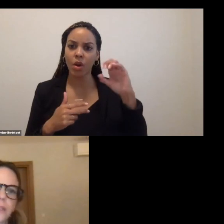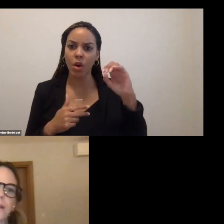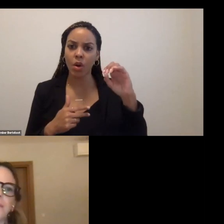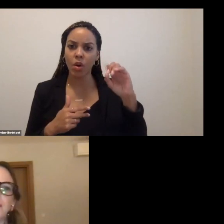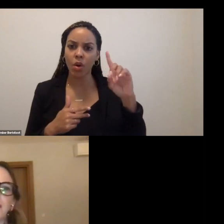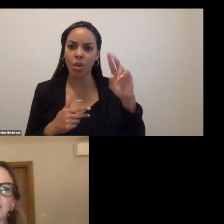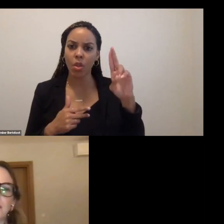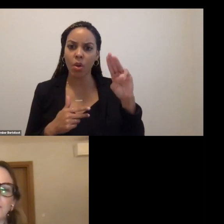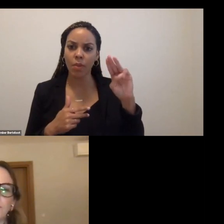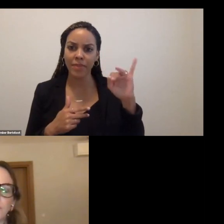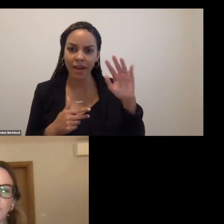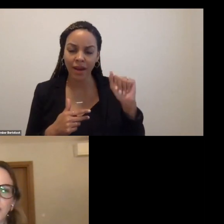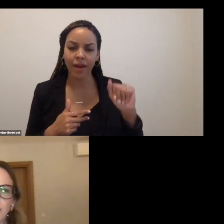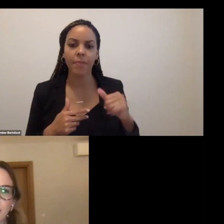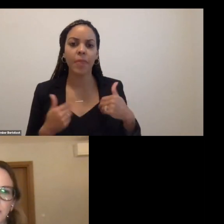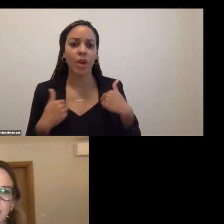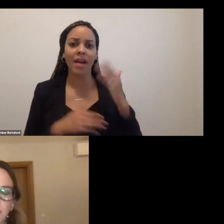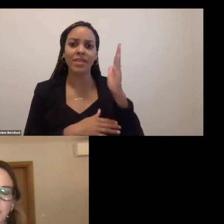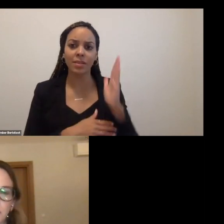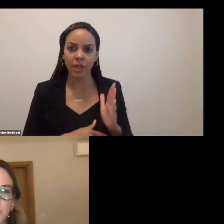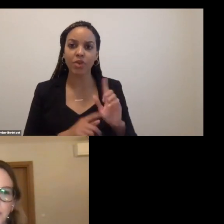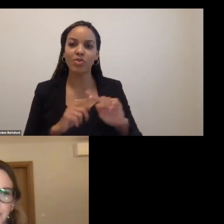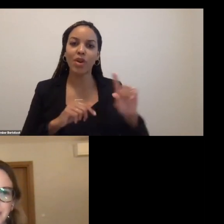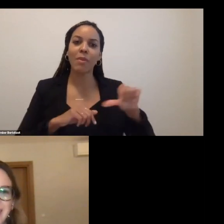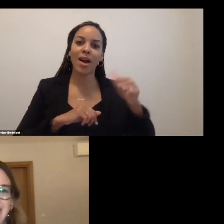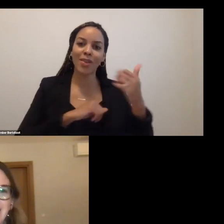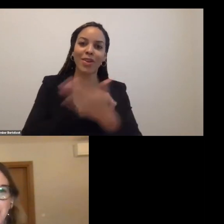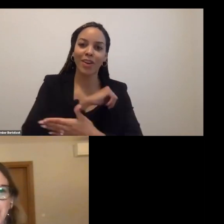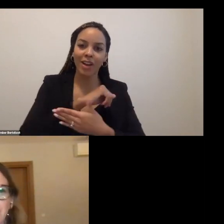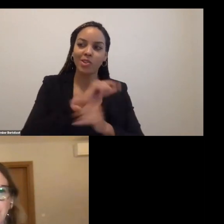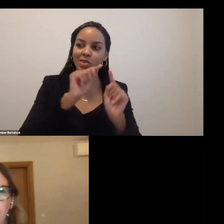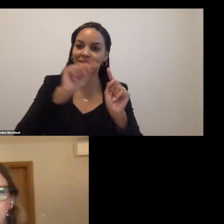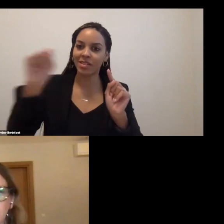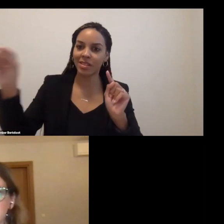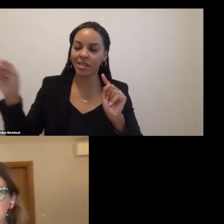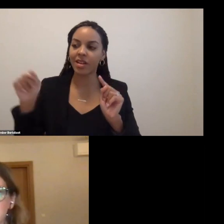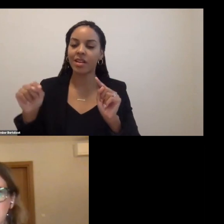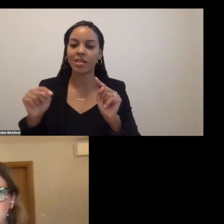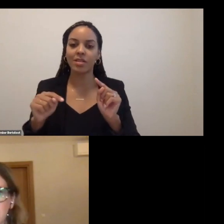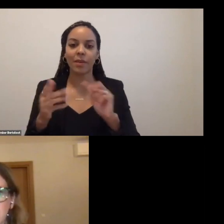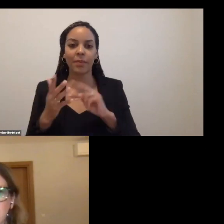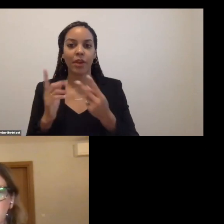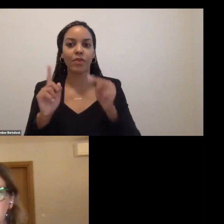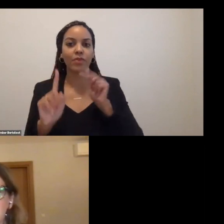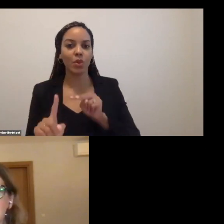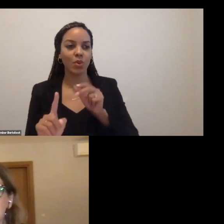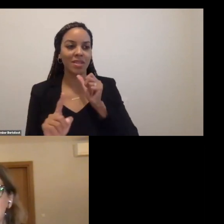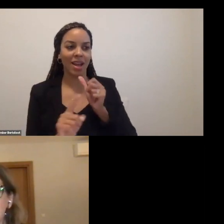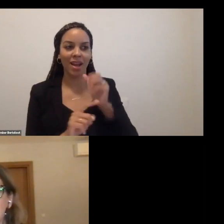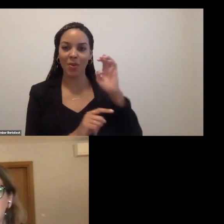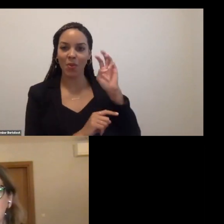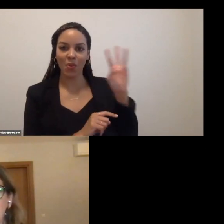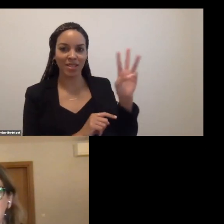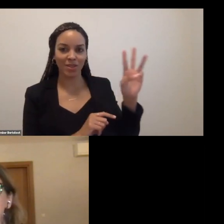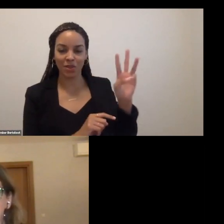speakers in the next 2 days of this symposium that have a non-Western perspective, and it's important that we